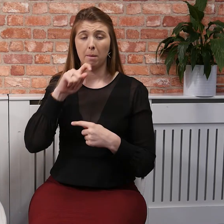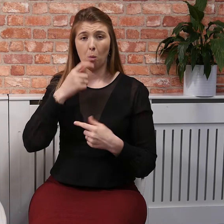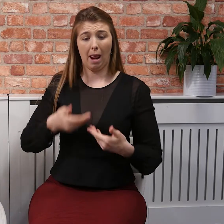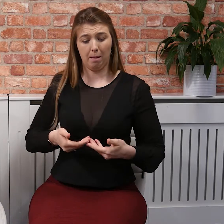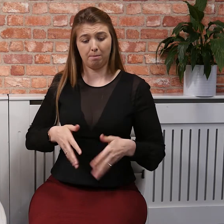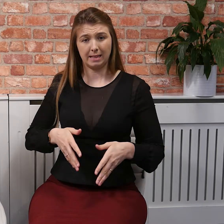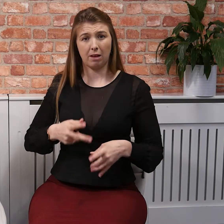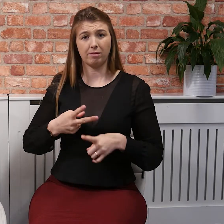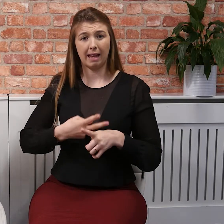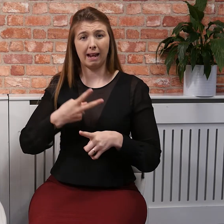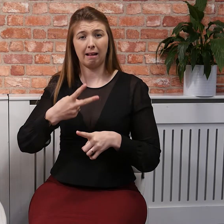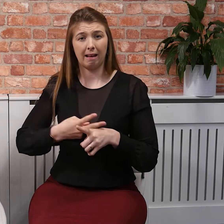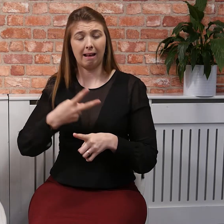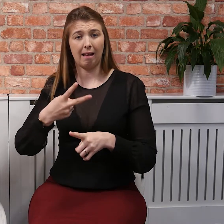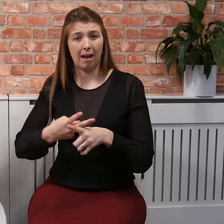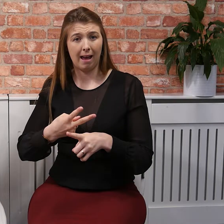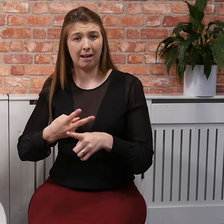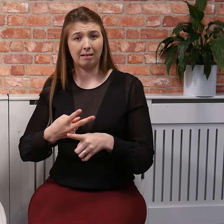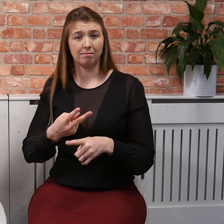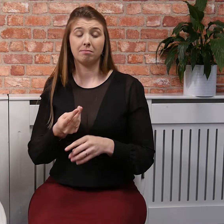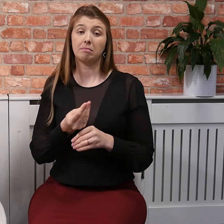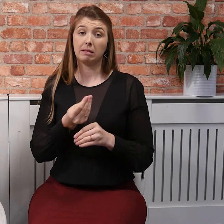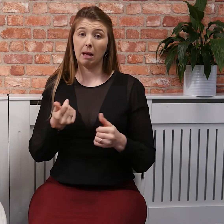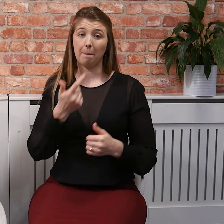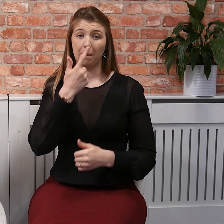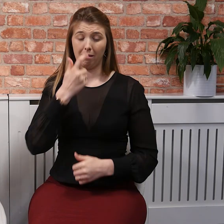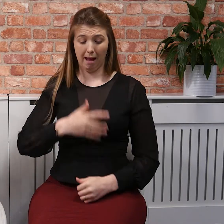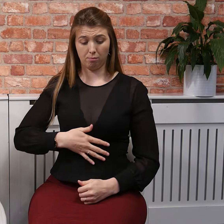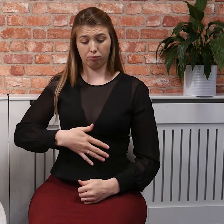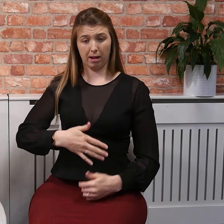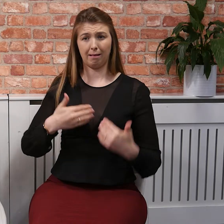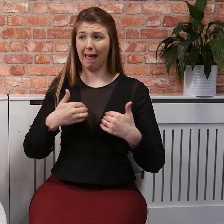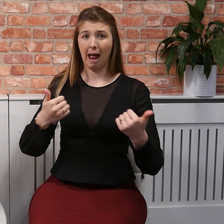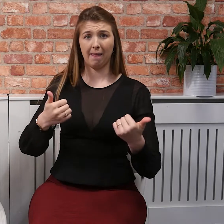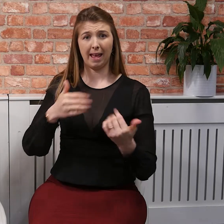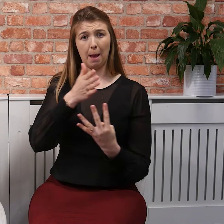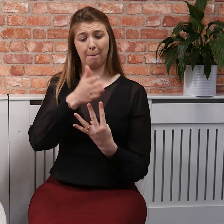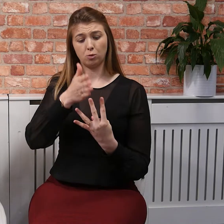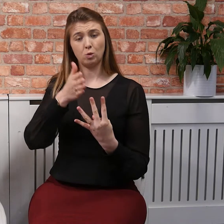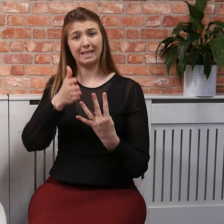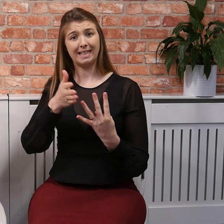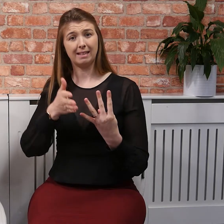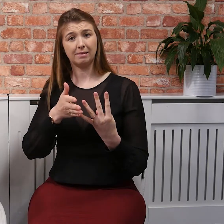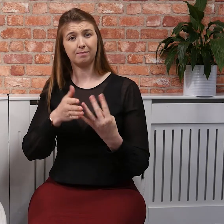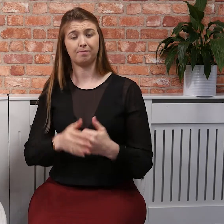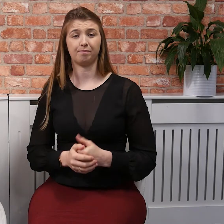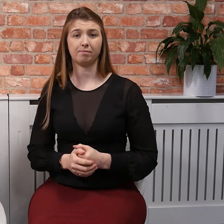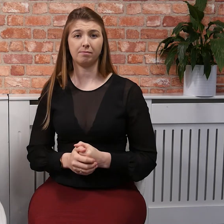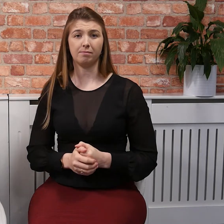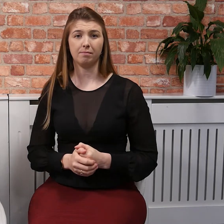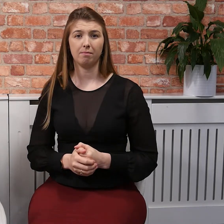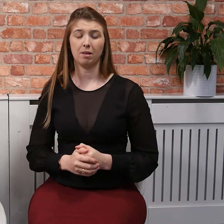healthy pregnancies in between. About 1 in 100 people will have what's called recurrent